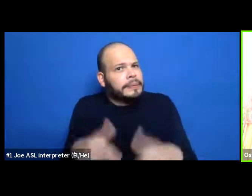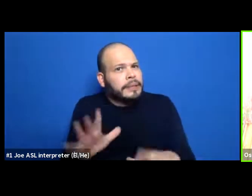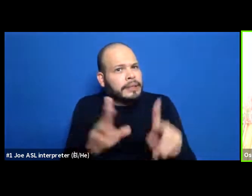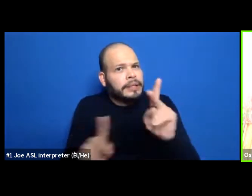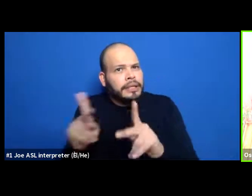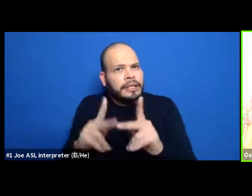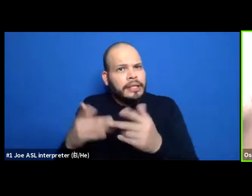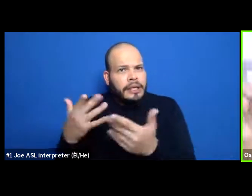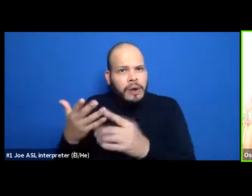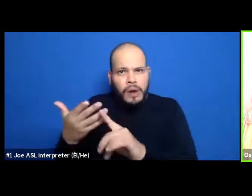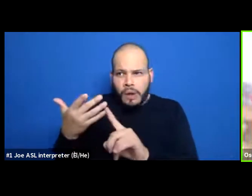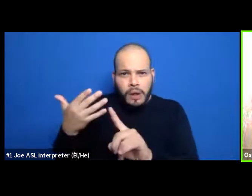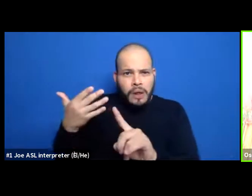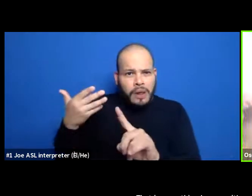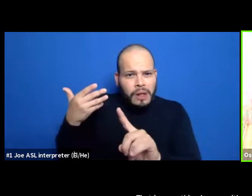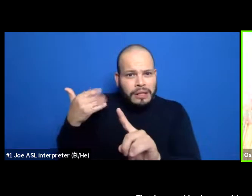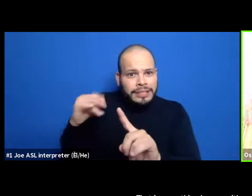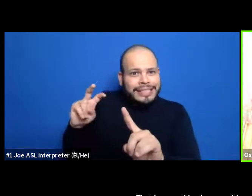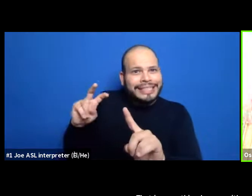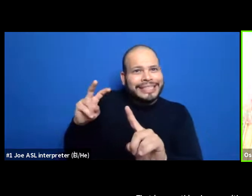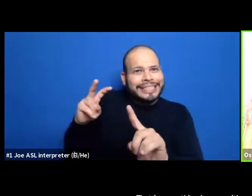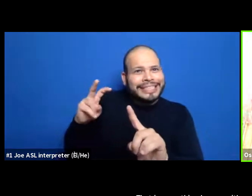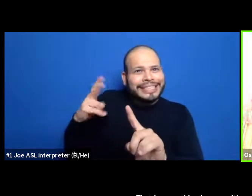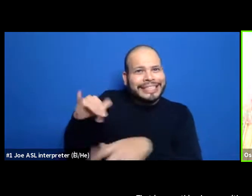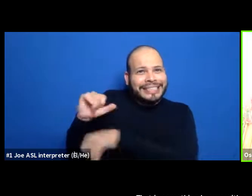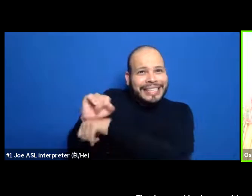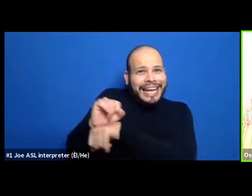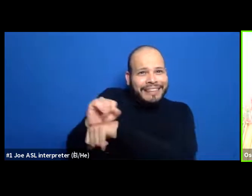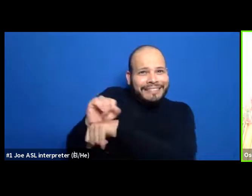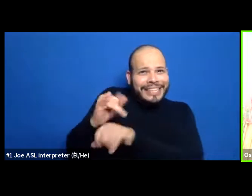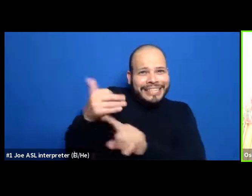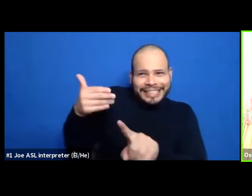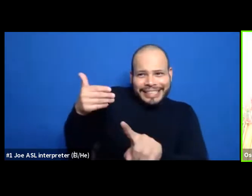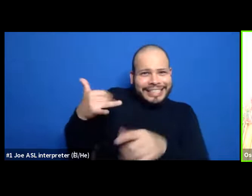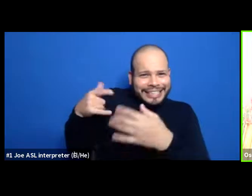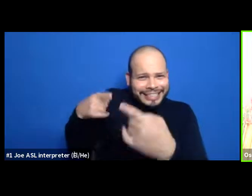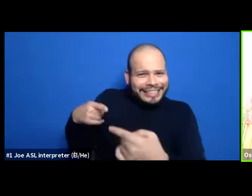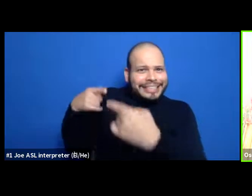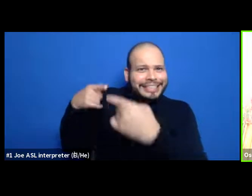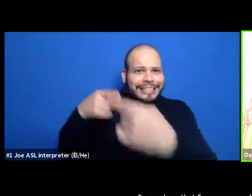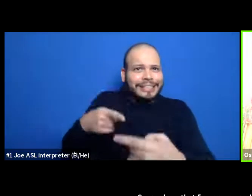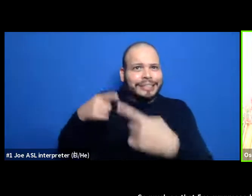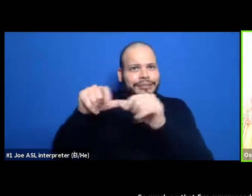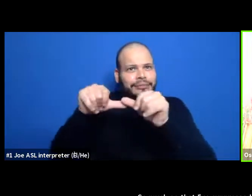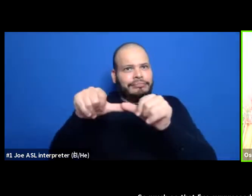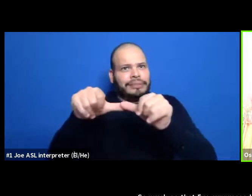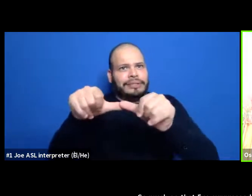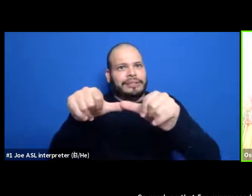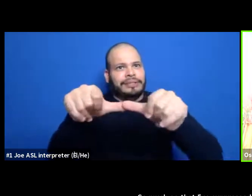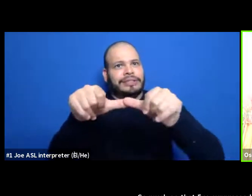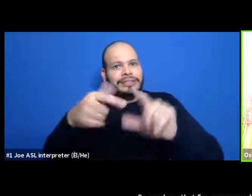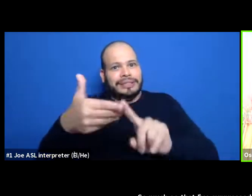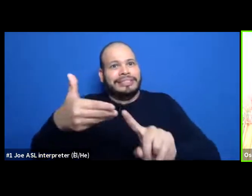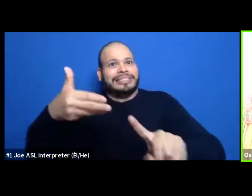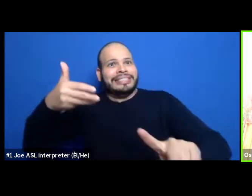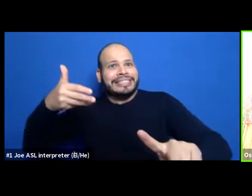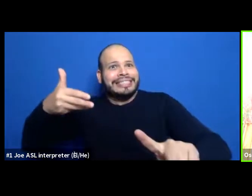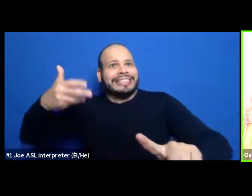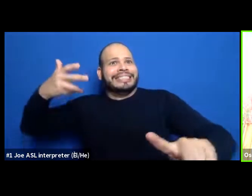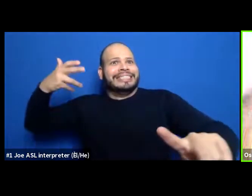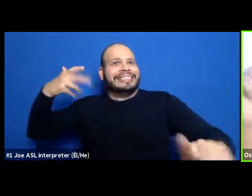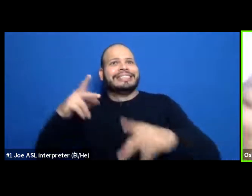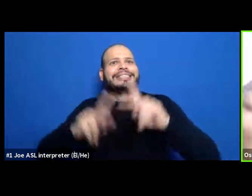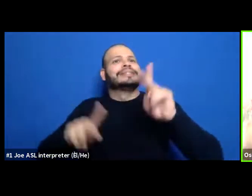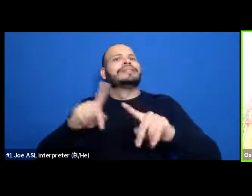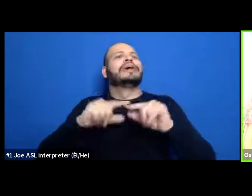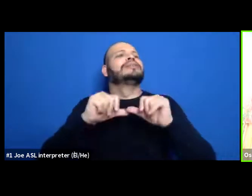If they had not continued to struggle, our people would not know nominal, but freedom now.